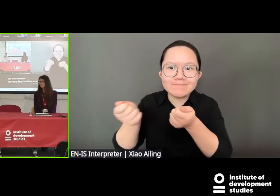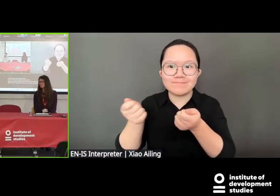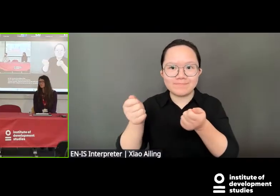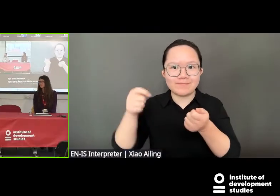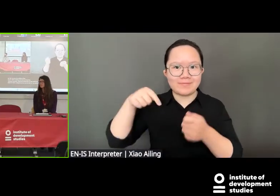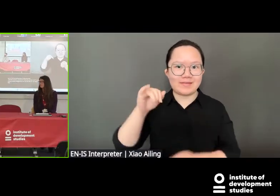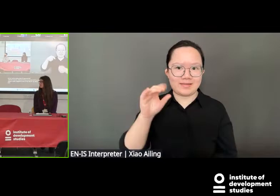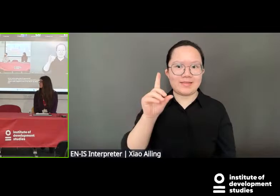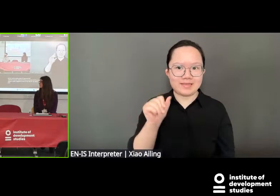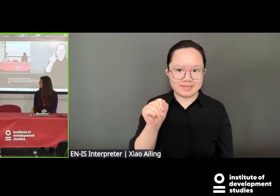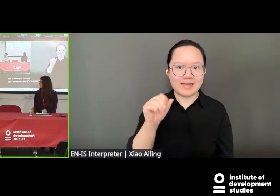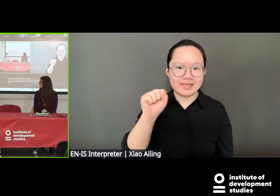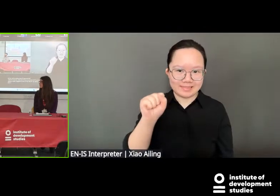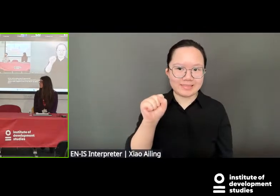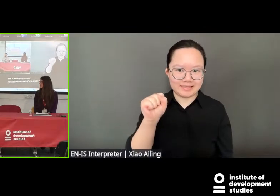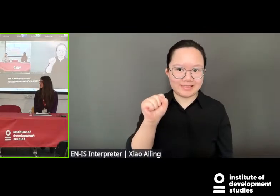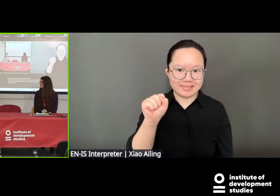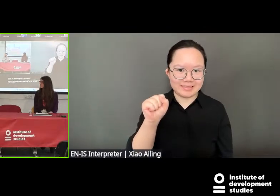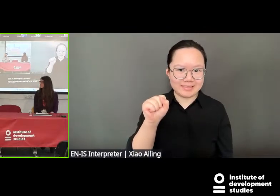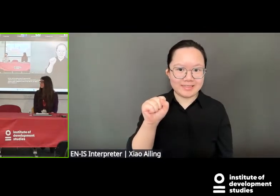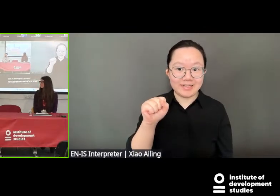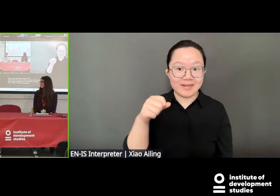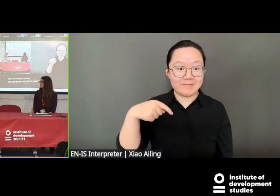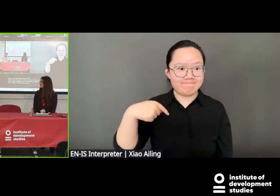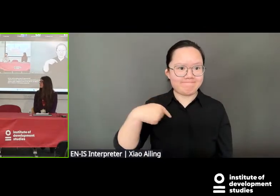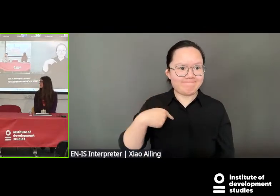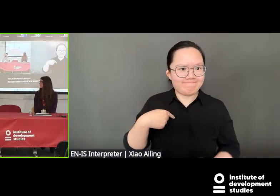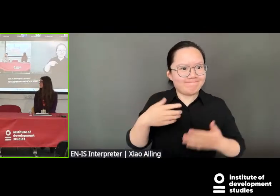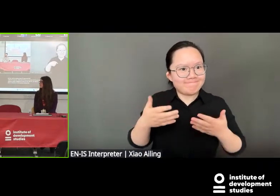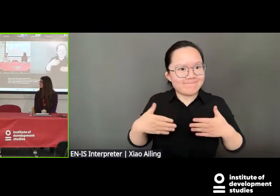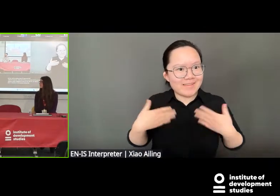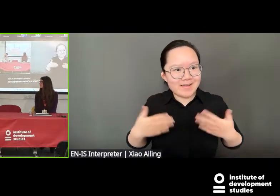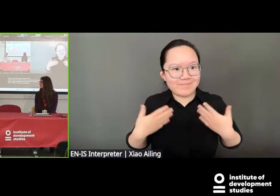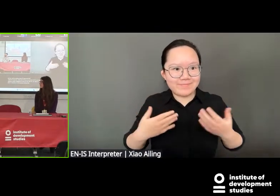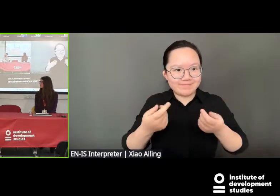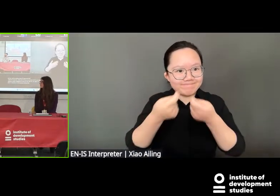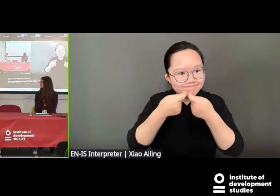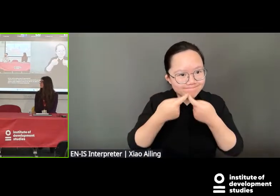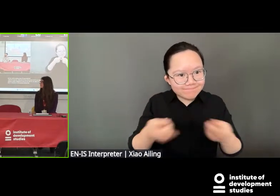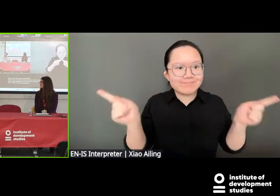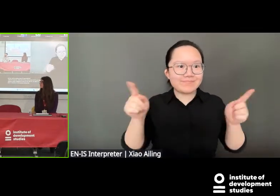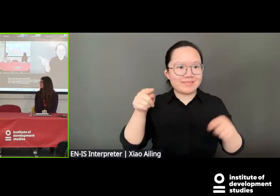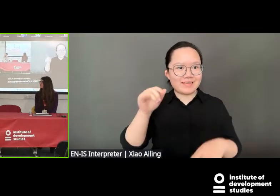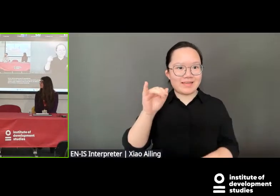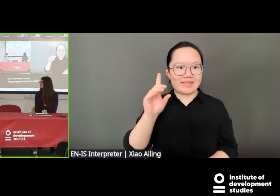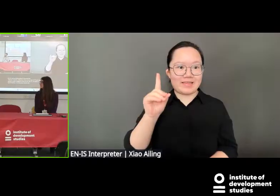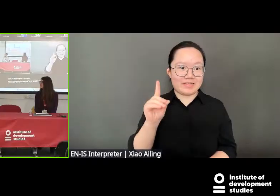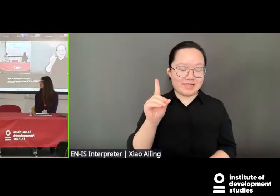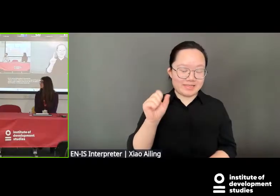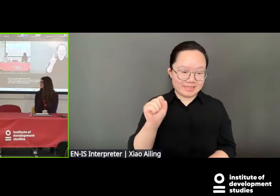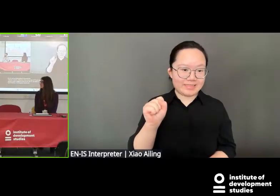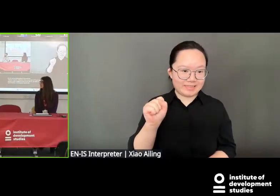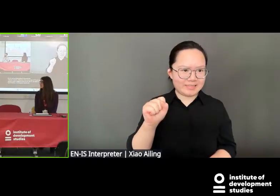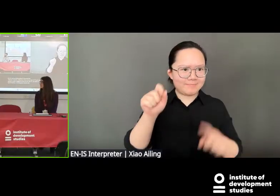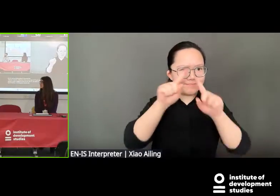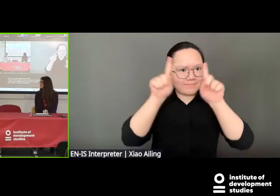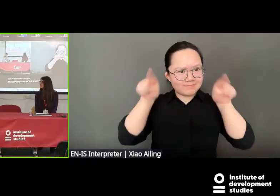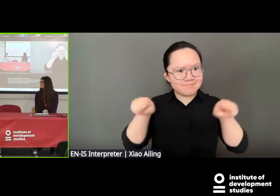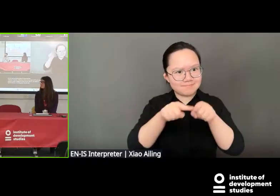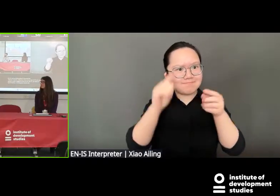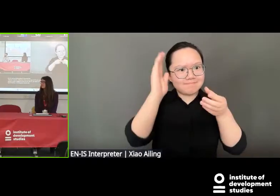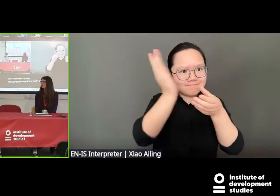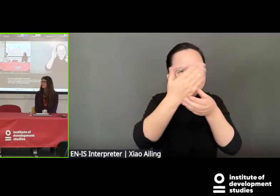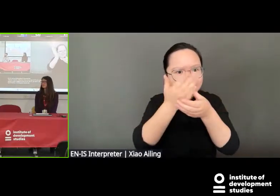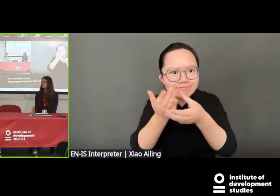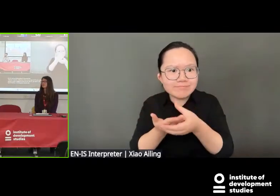Bulletin, the journal which has been in continuous publication now for 58 years. The Bulletin publishes special issues